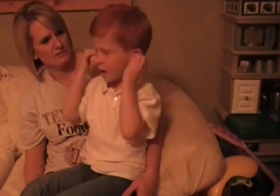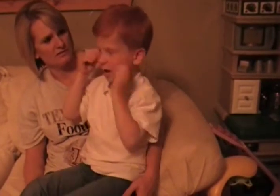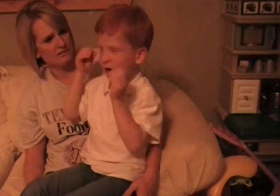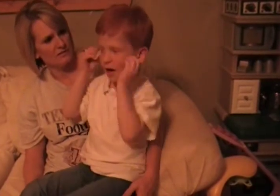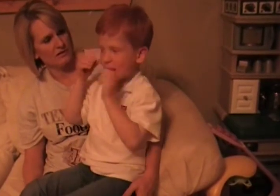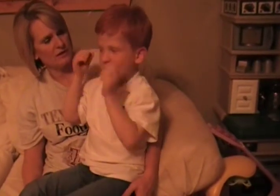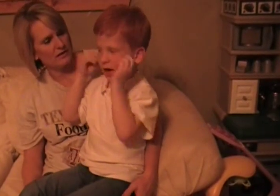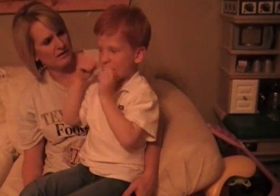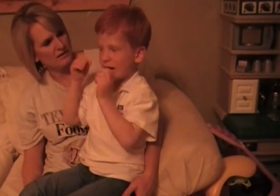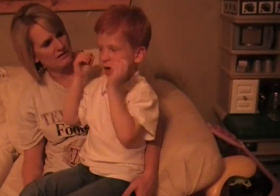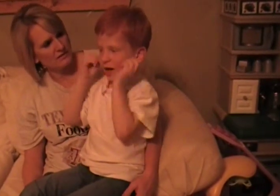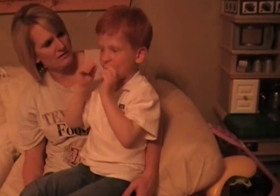Harmonica.